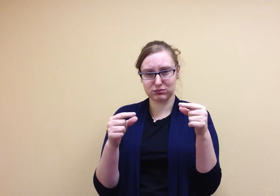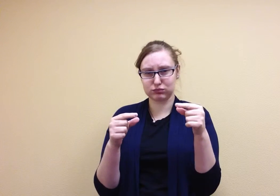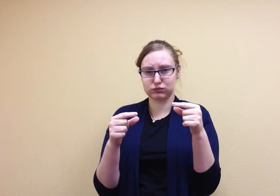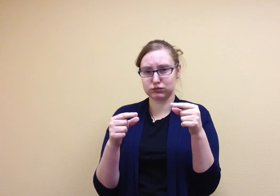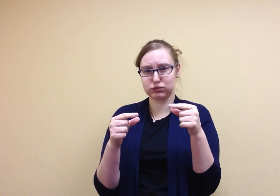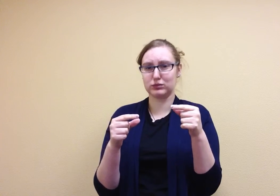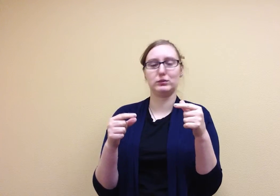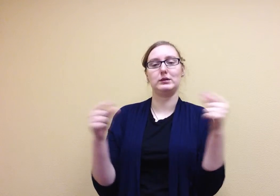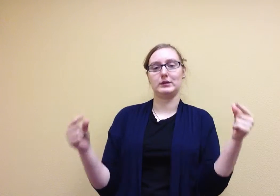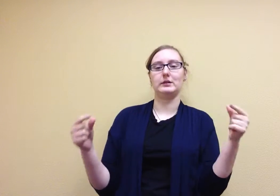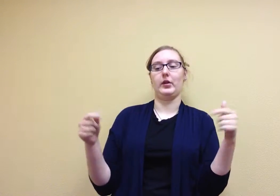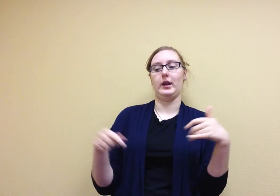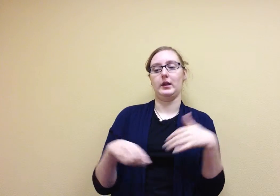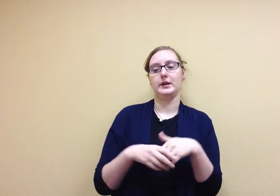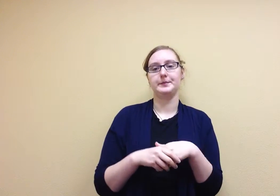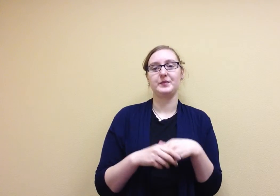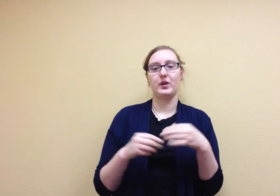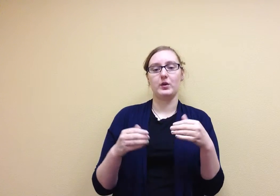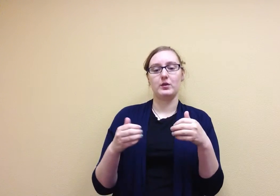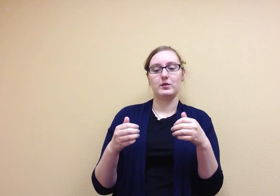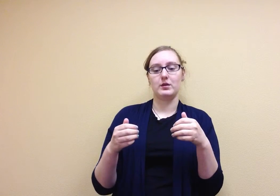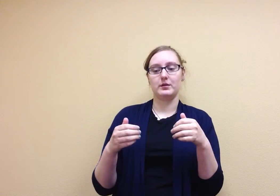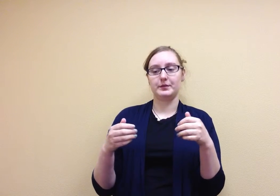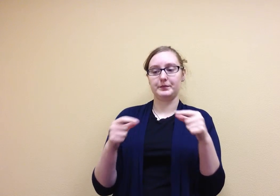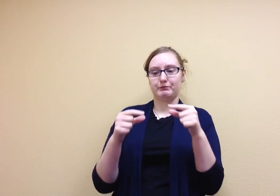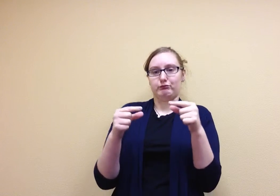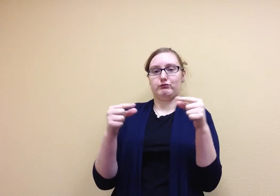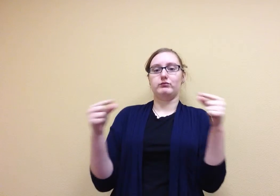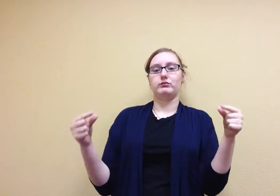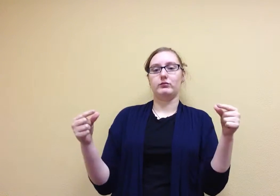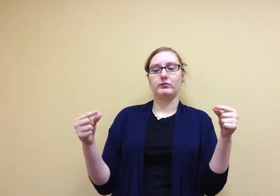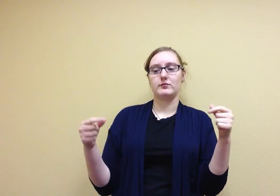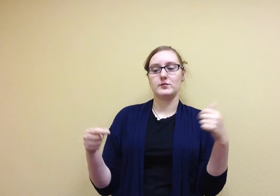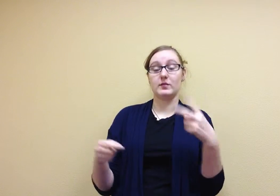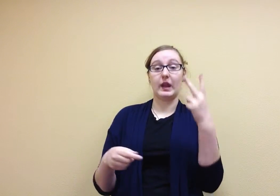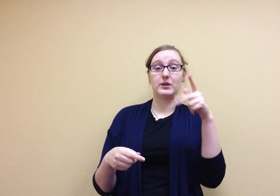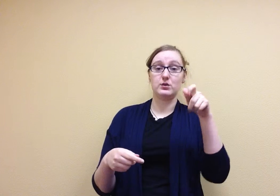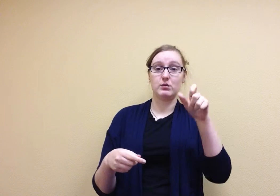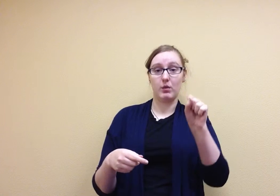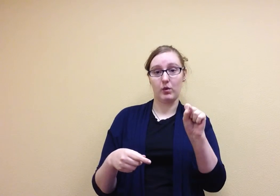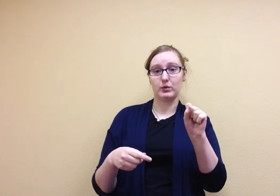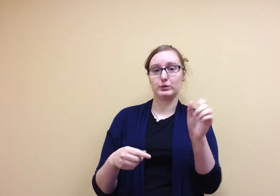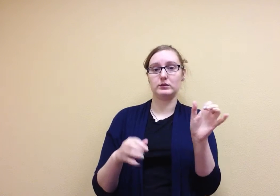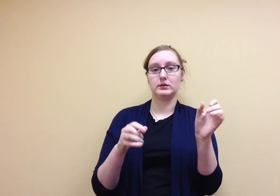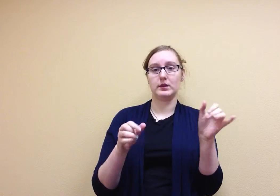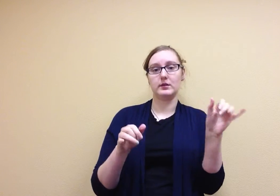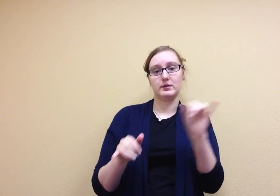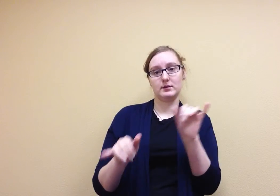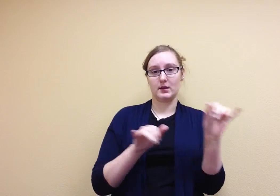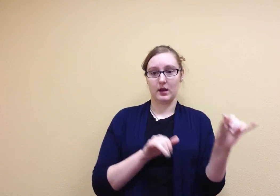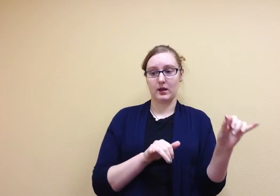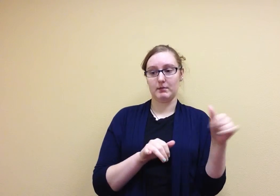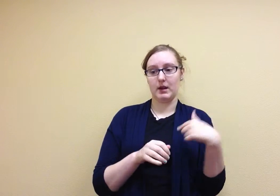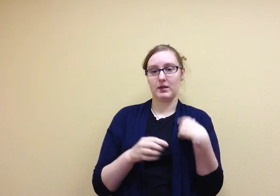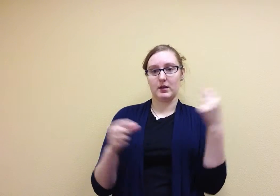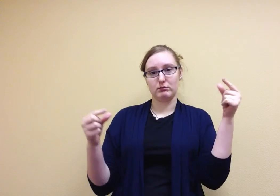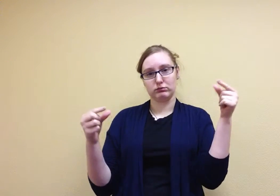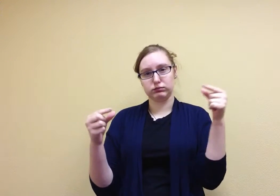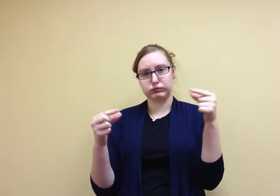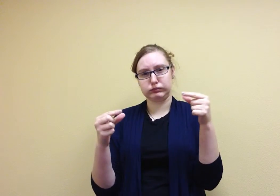So they're pushing apart. That's what's happening. We have two poles that are alike and they are pushing apart. Now let me see